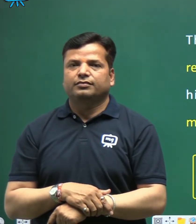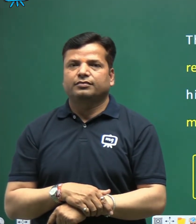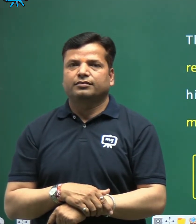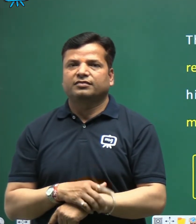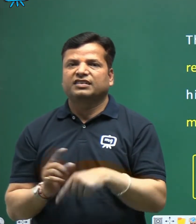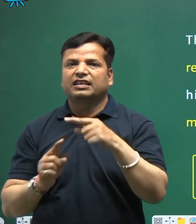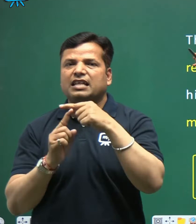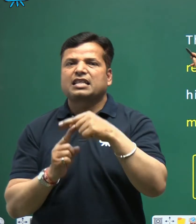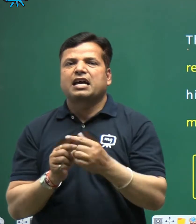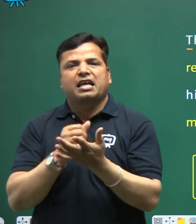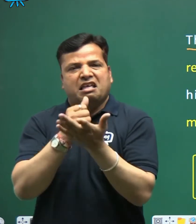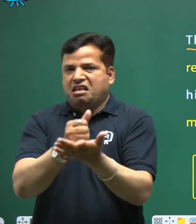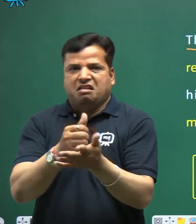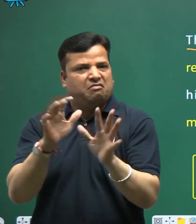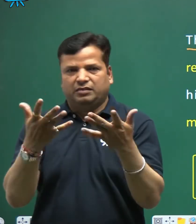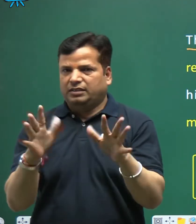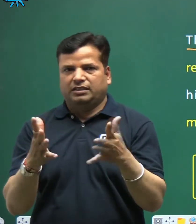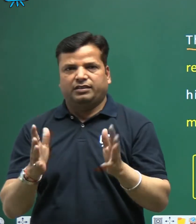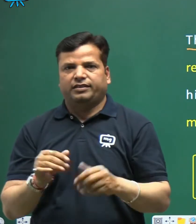The helpless